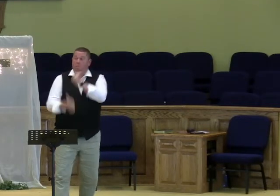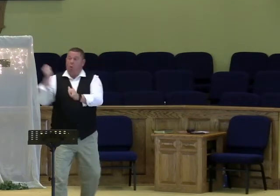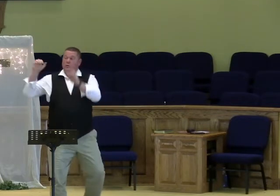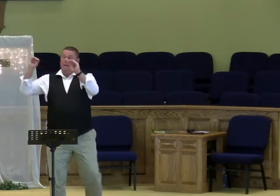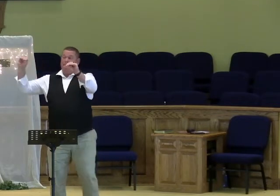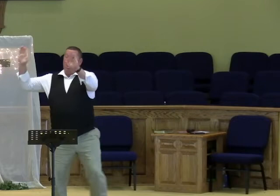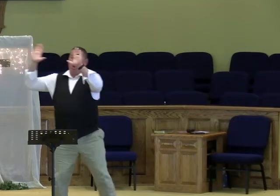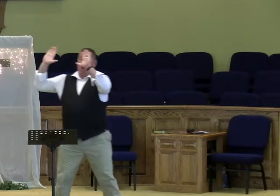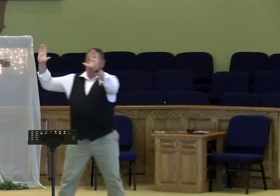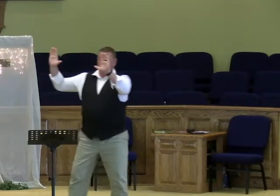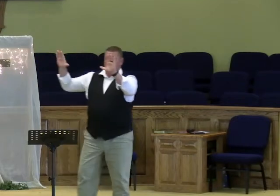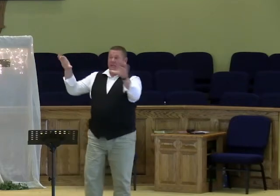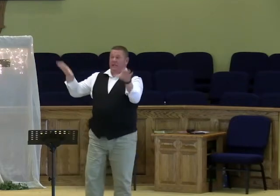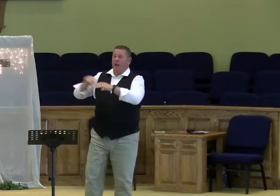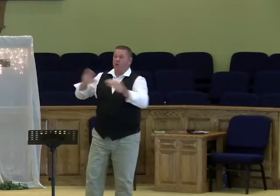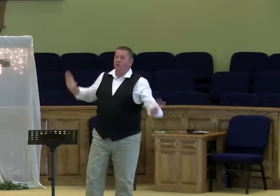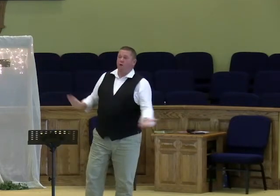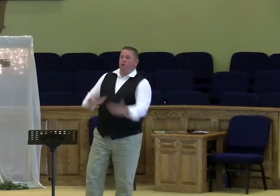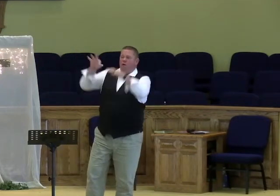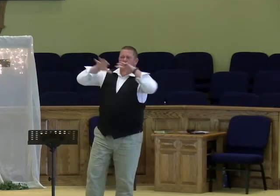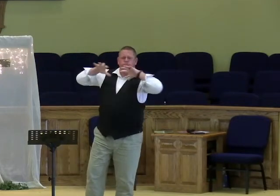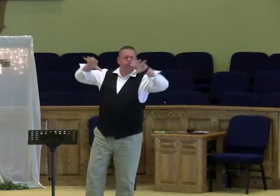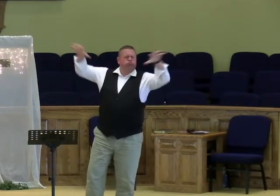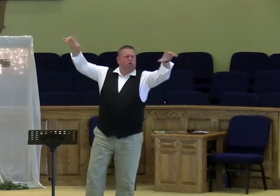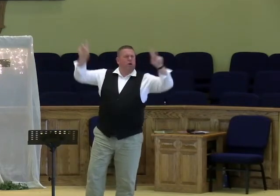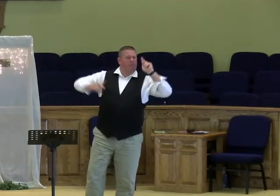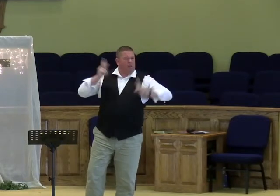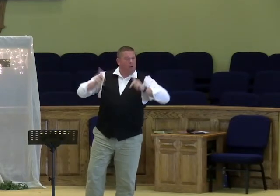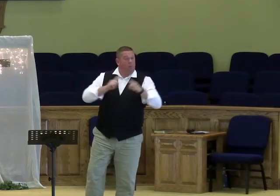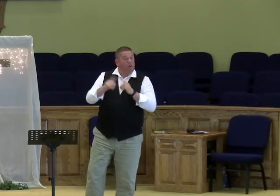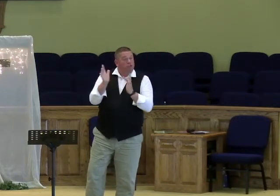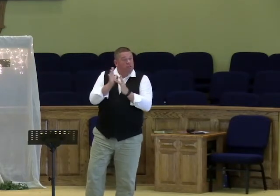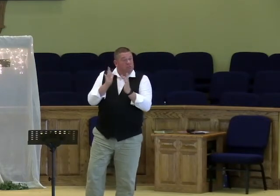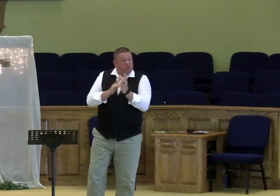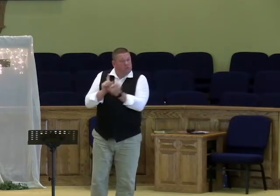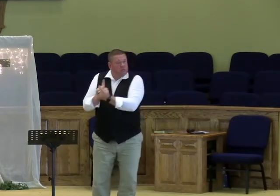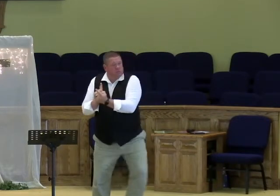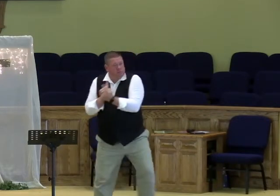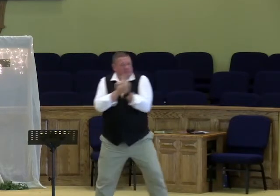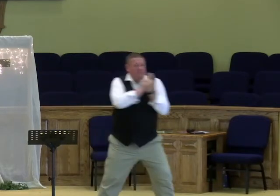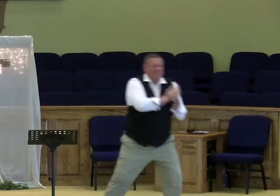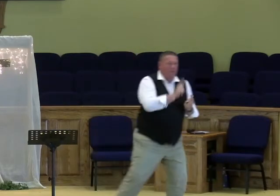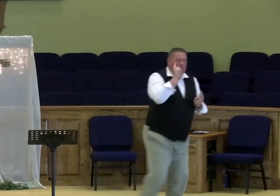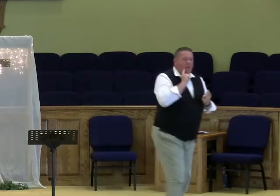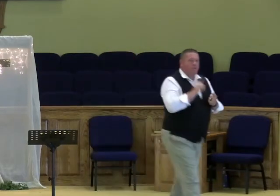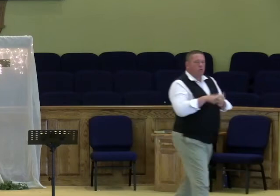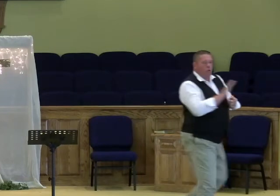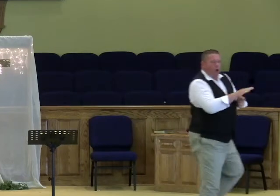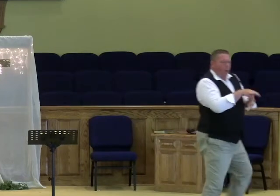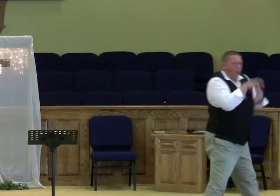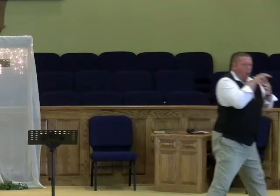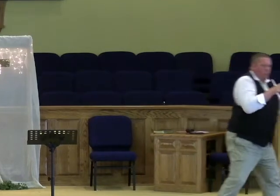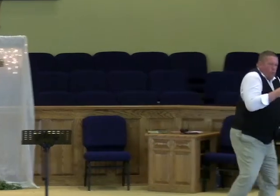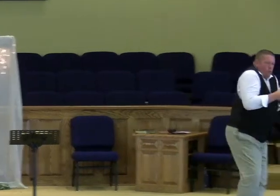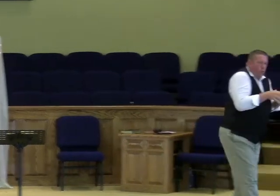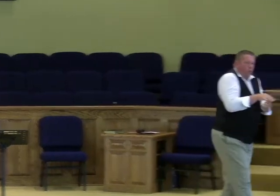Jesus, most of the miracles he did in front of huge crowds of people, right? But Jesus took this man alone. He had his